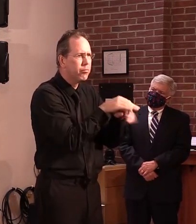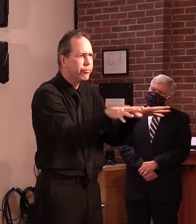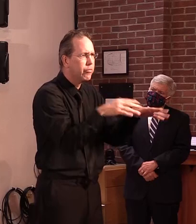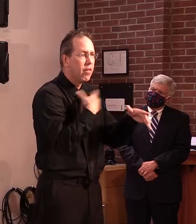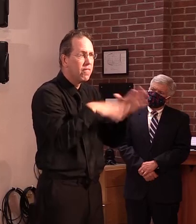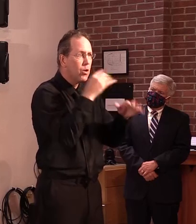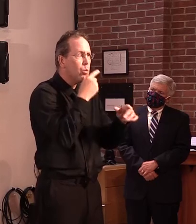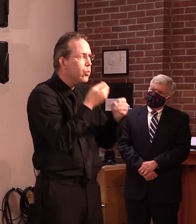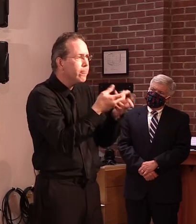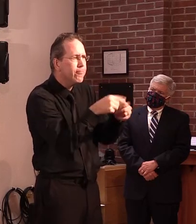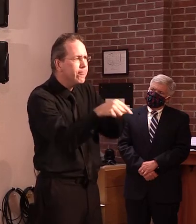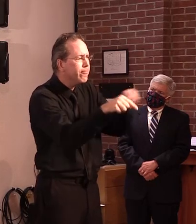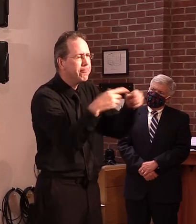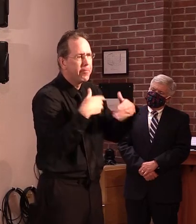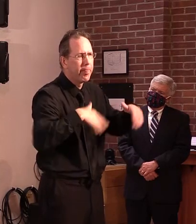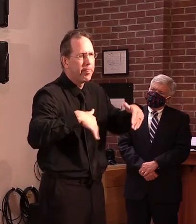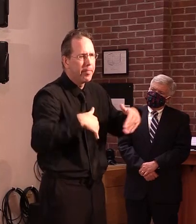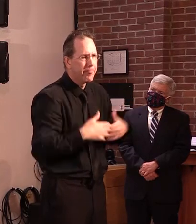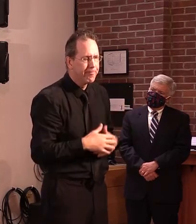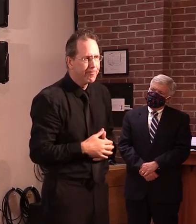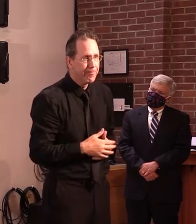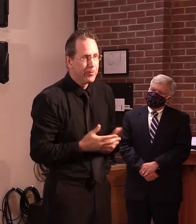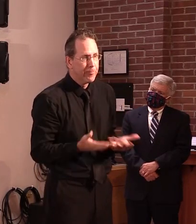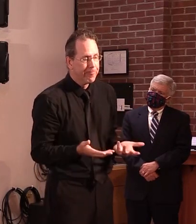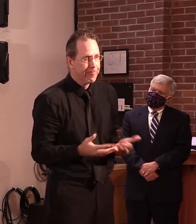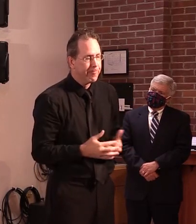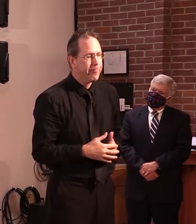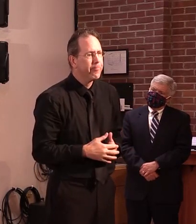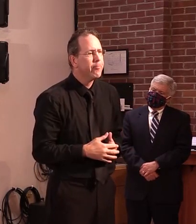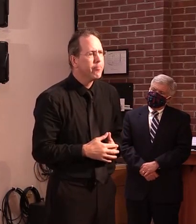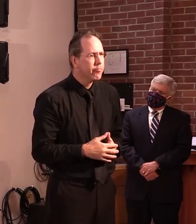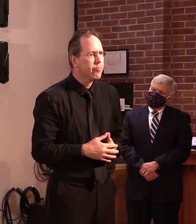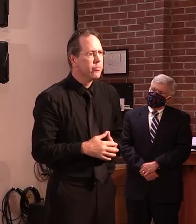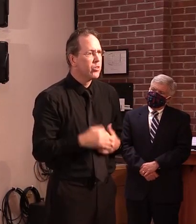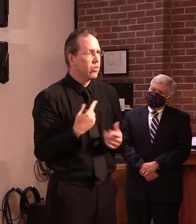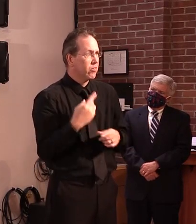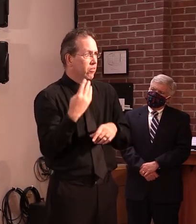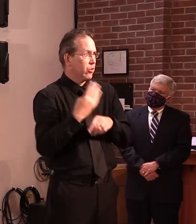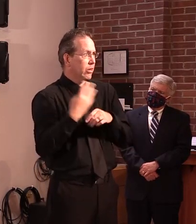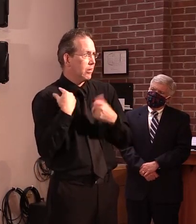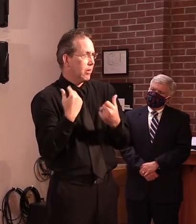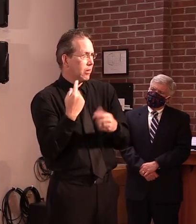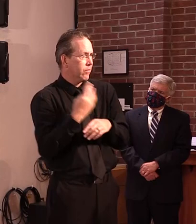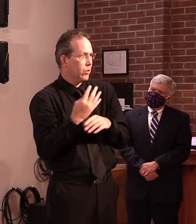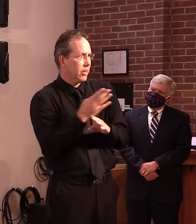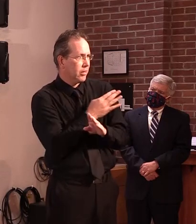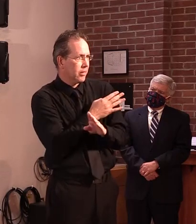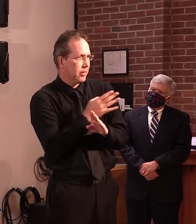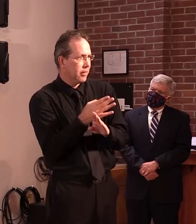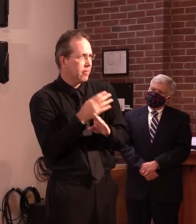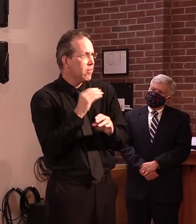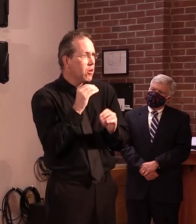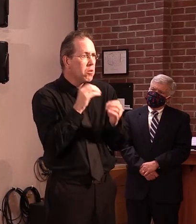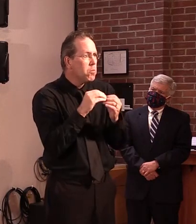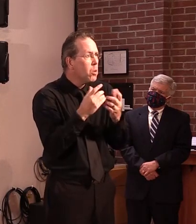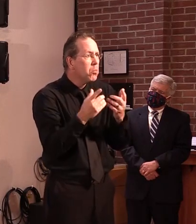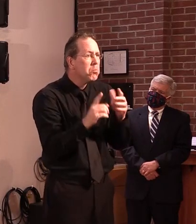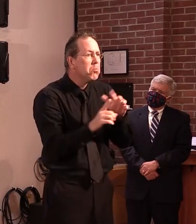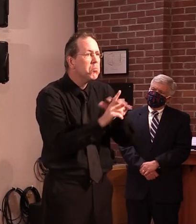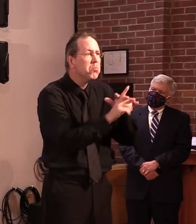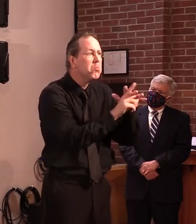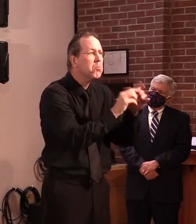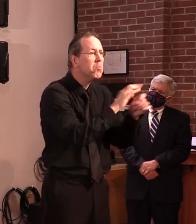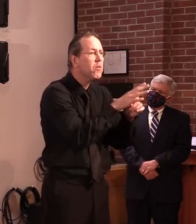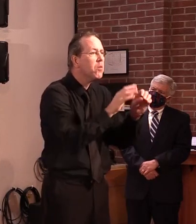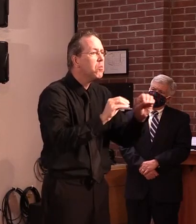in the last, I would say, at least 4 days, we've not seen any Orleans County cases additionally